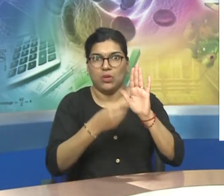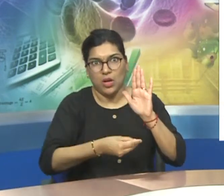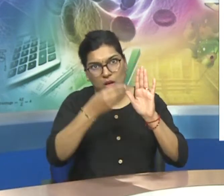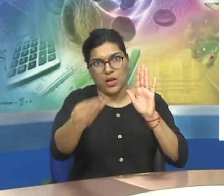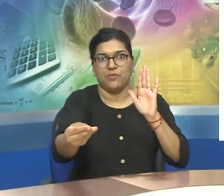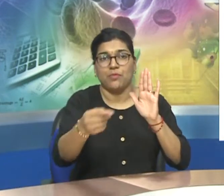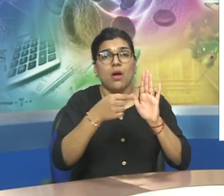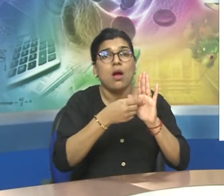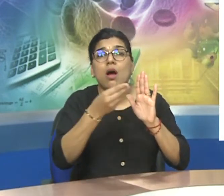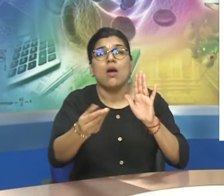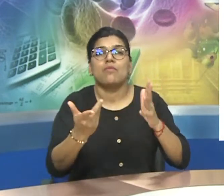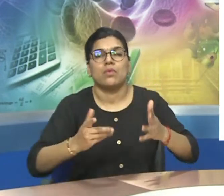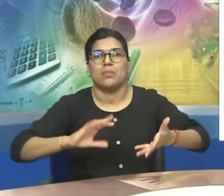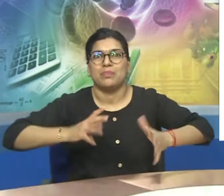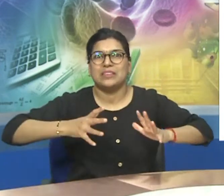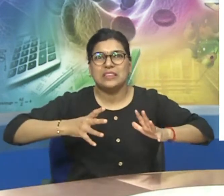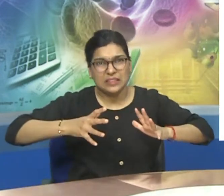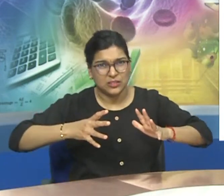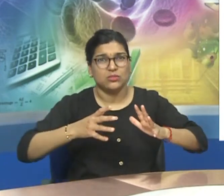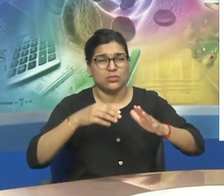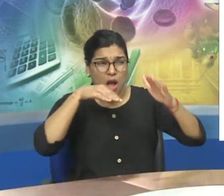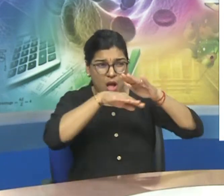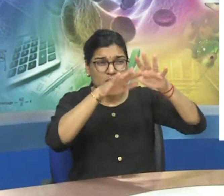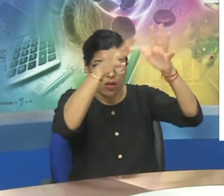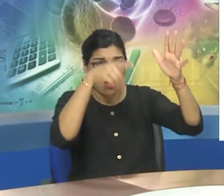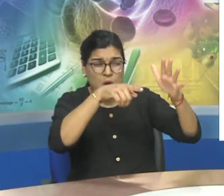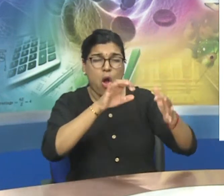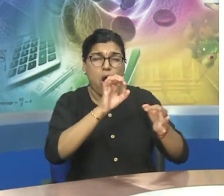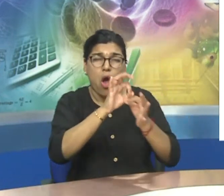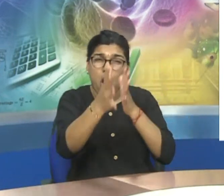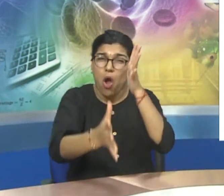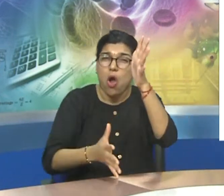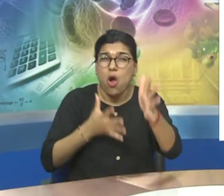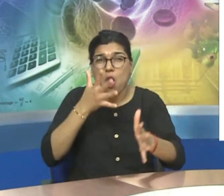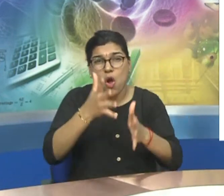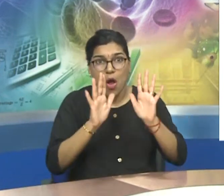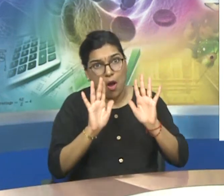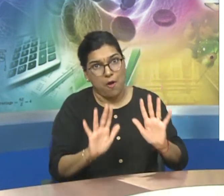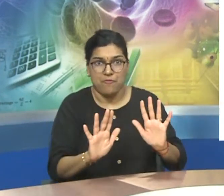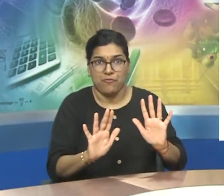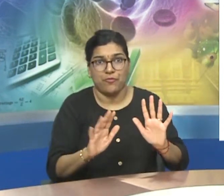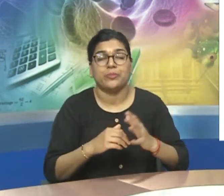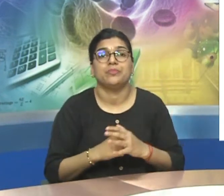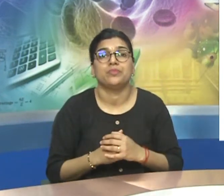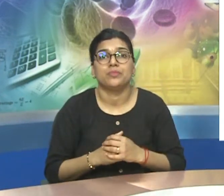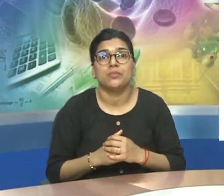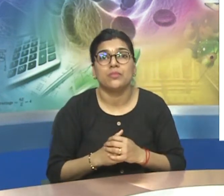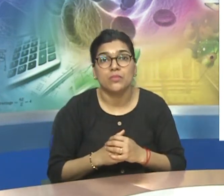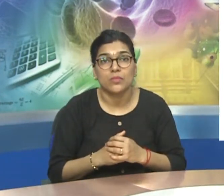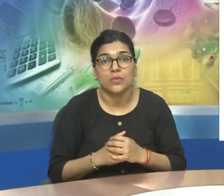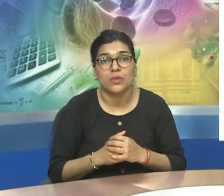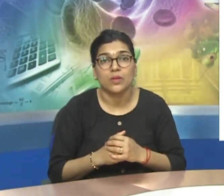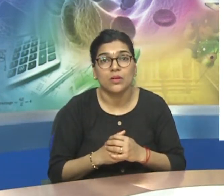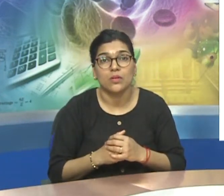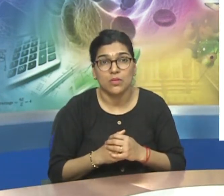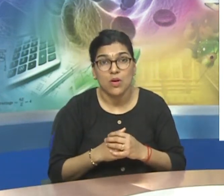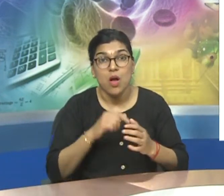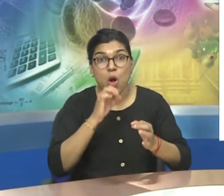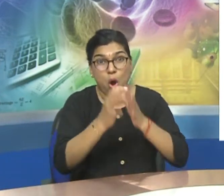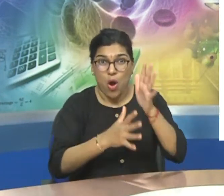Ordinances have been promulgated not to dump the waste and for safe transportation in